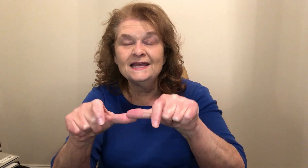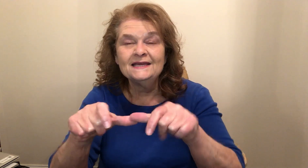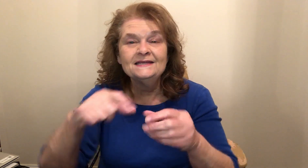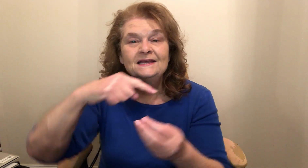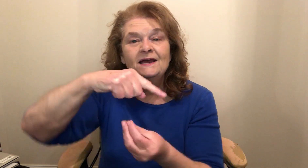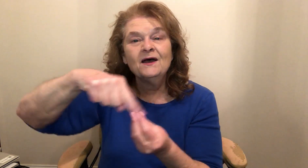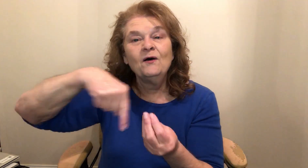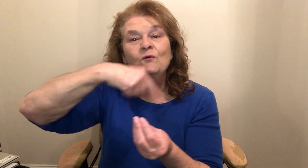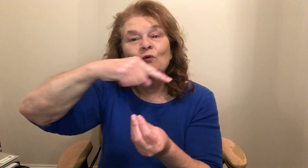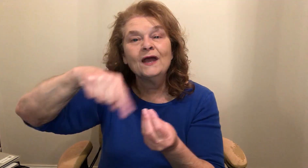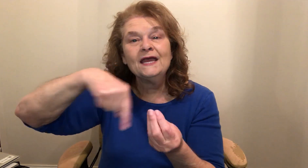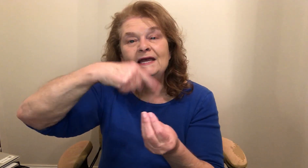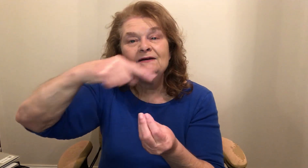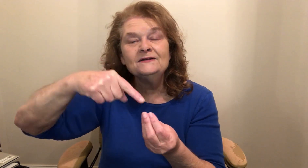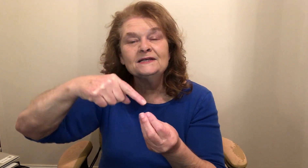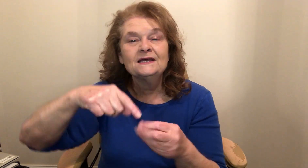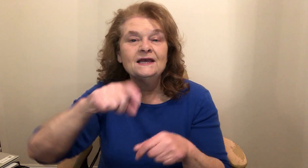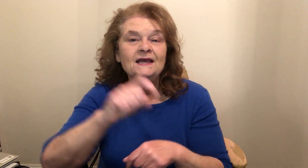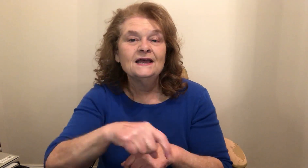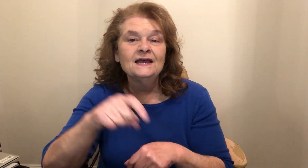ran around